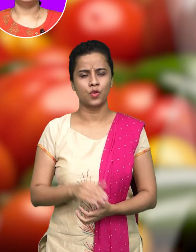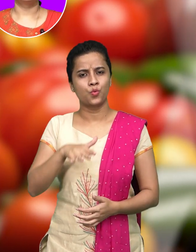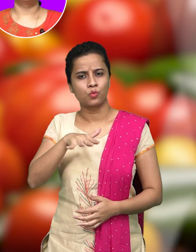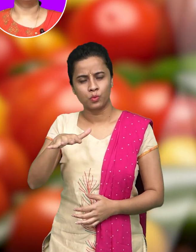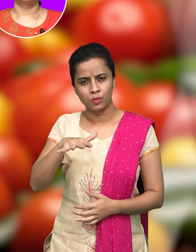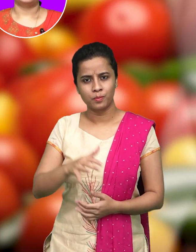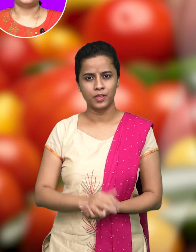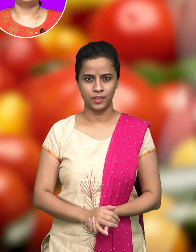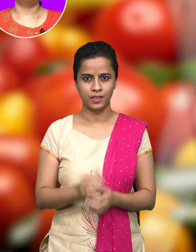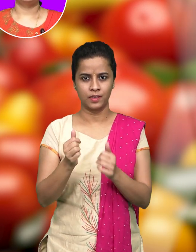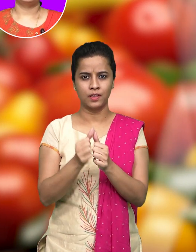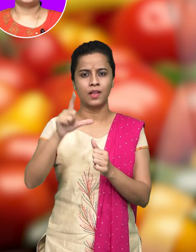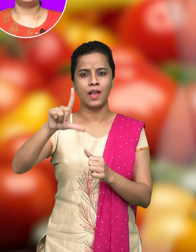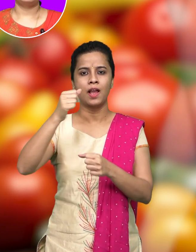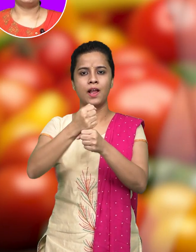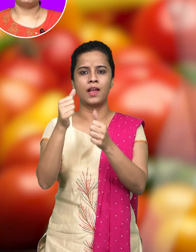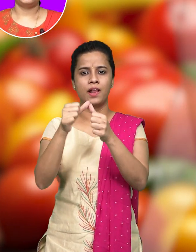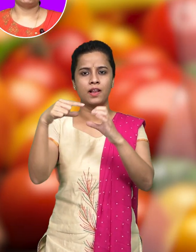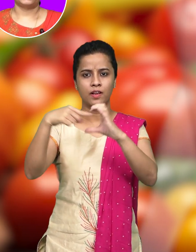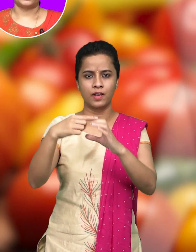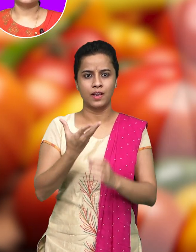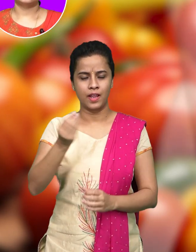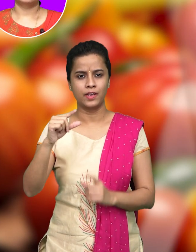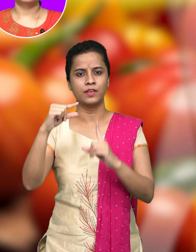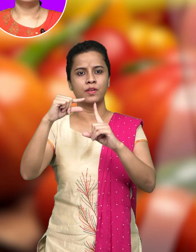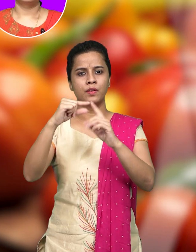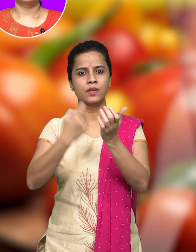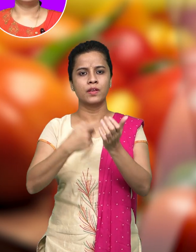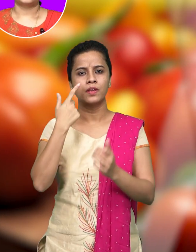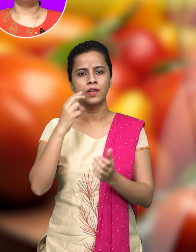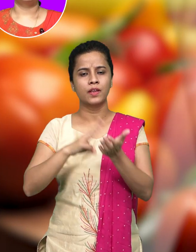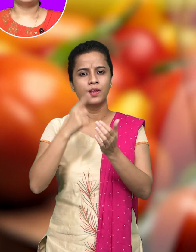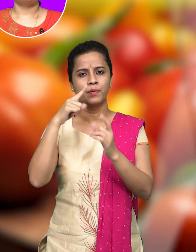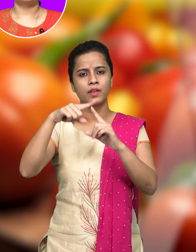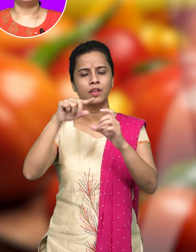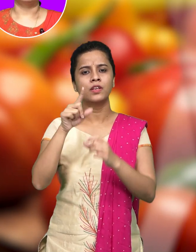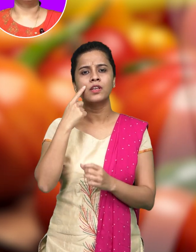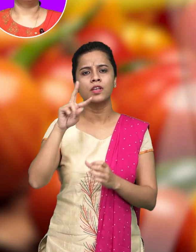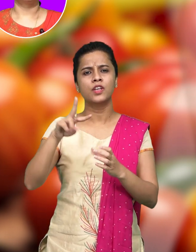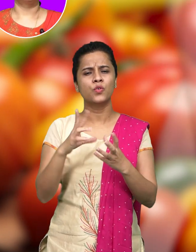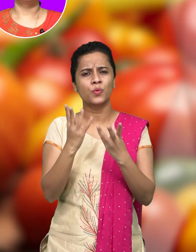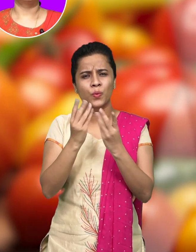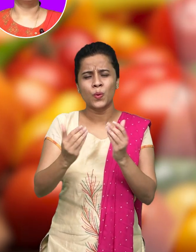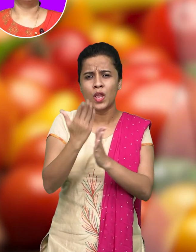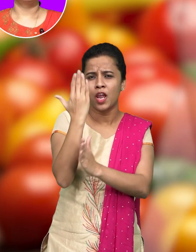Gradually, algae and primitive plants started appearing.